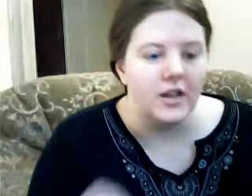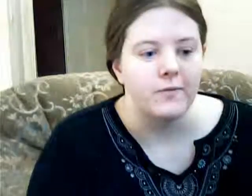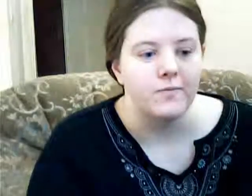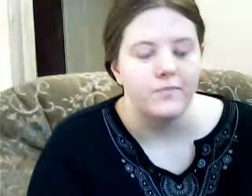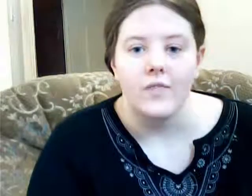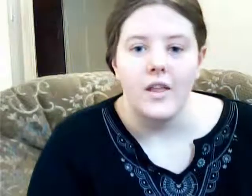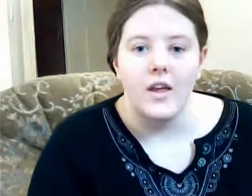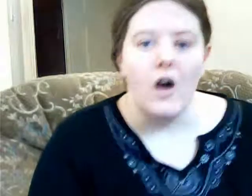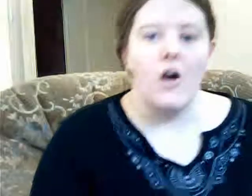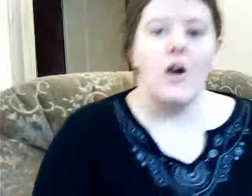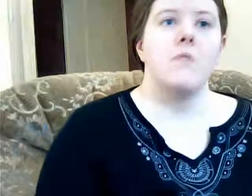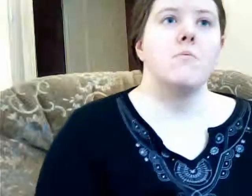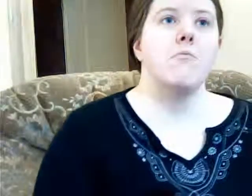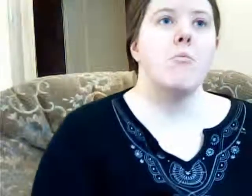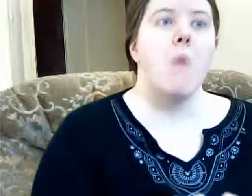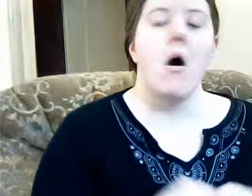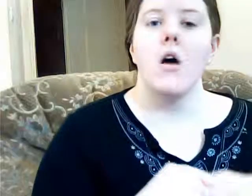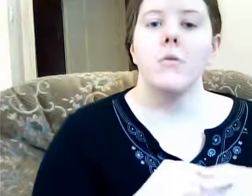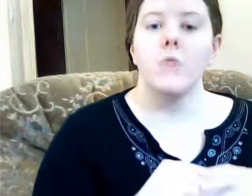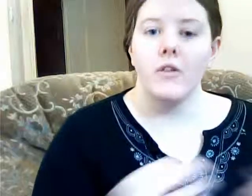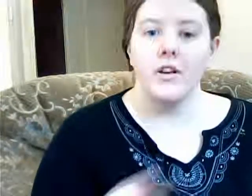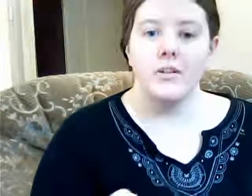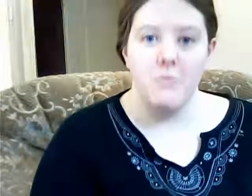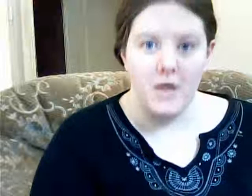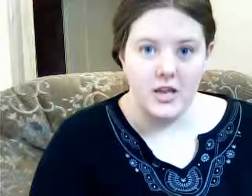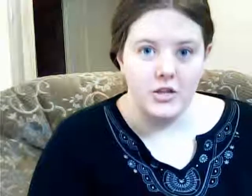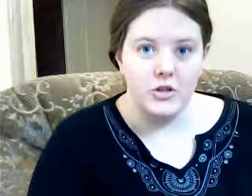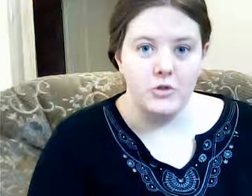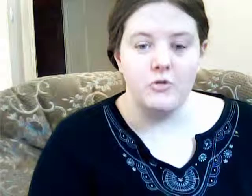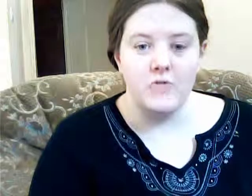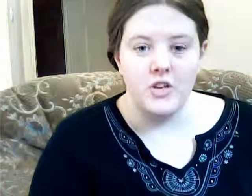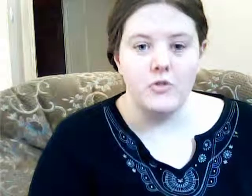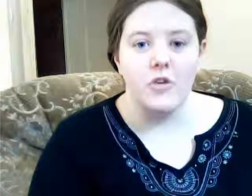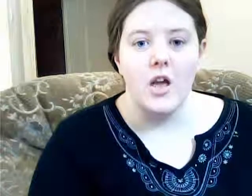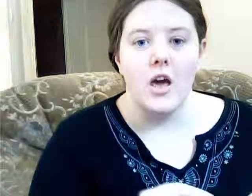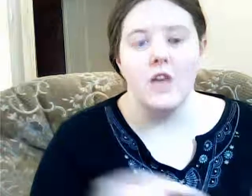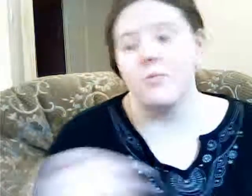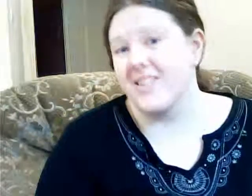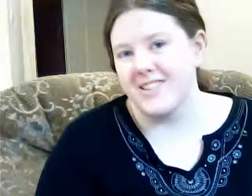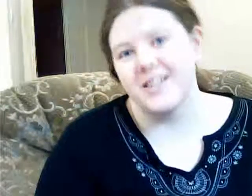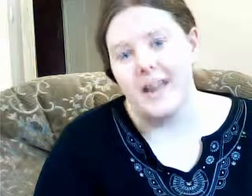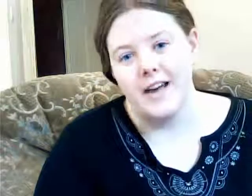i'm i'm going to be making these youtube videos as much as i can